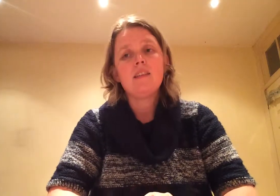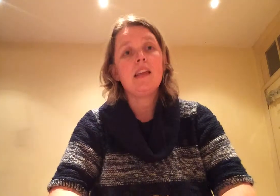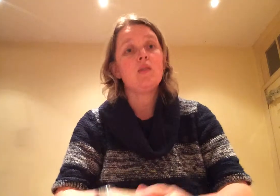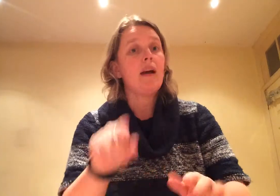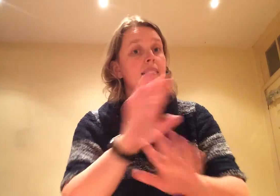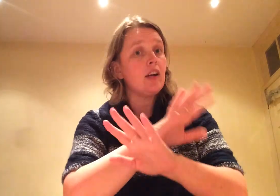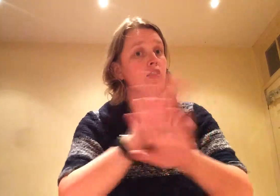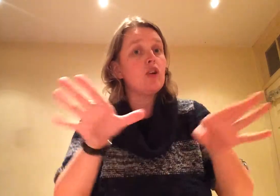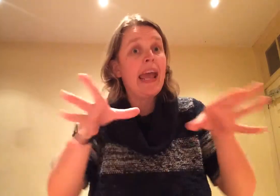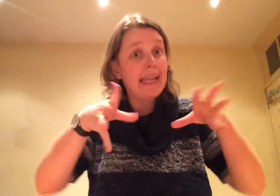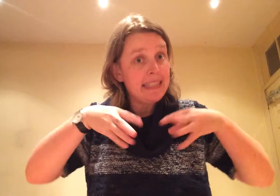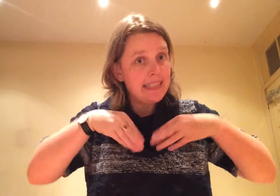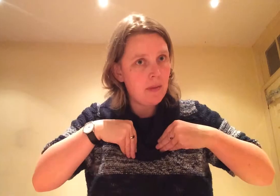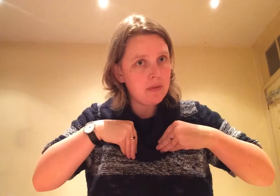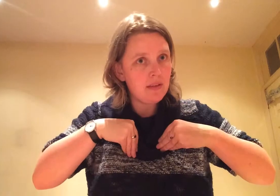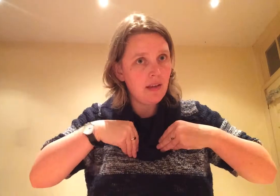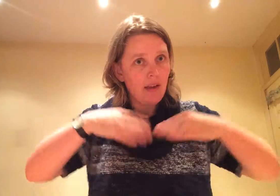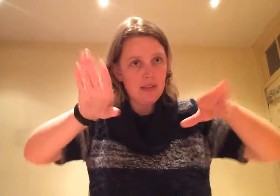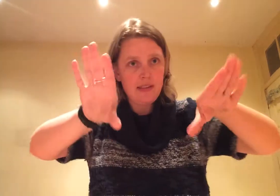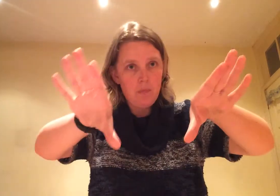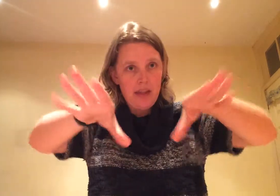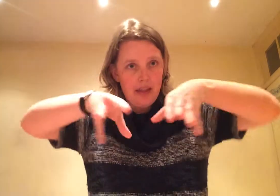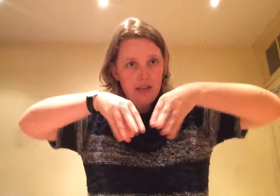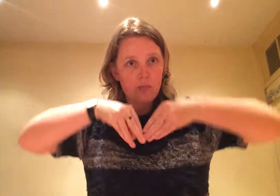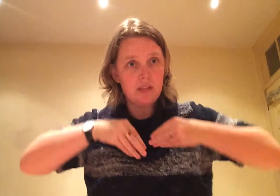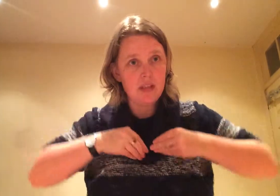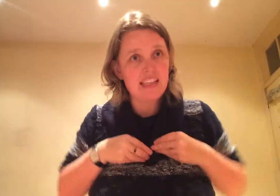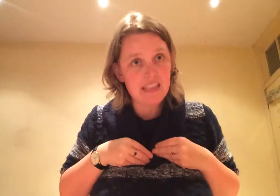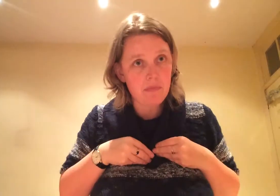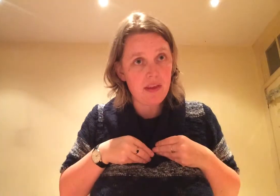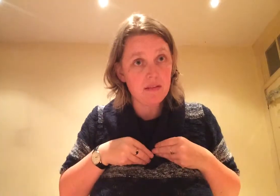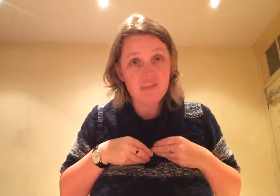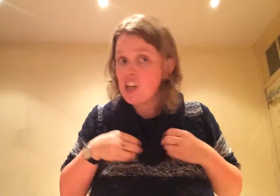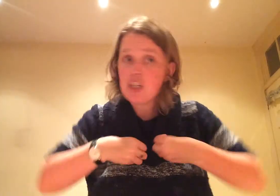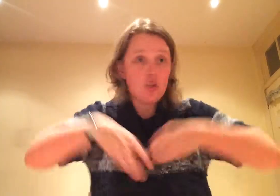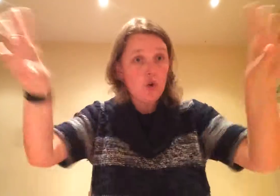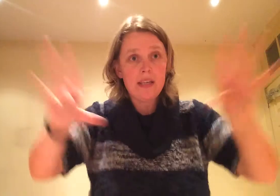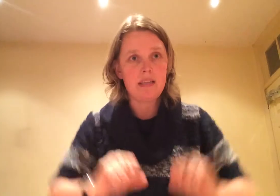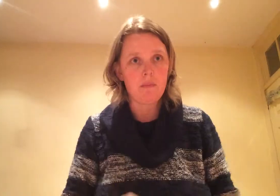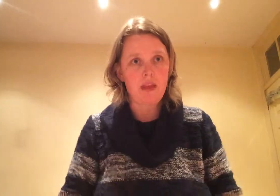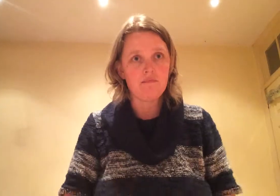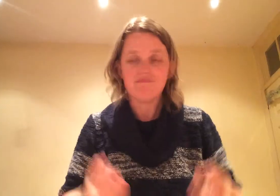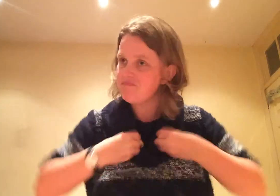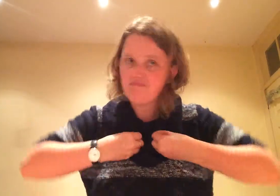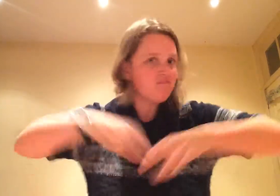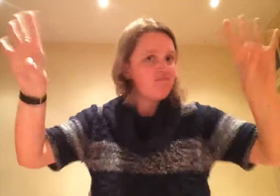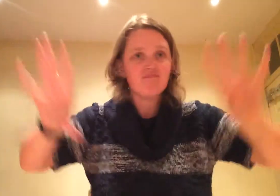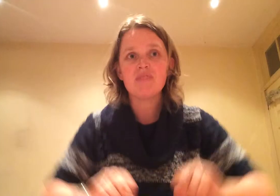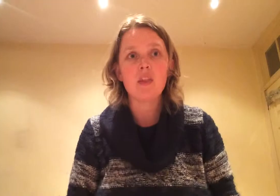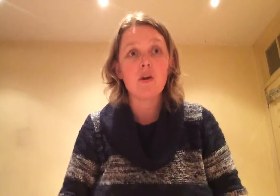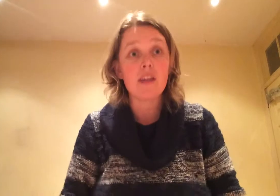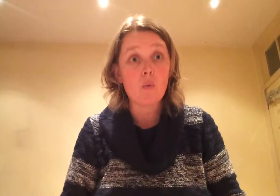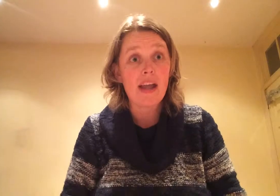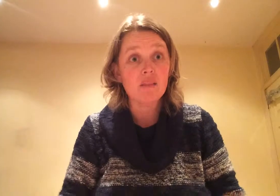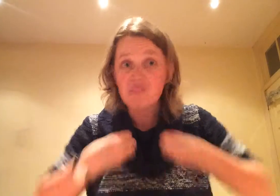And you might say, I don't accept. And I see how my hand comes in, and I accept that. I don't accept that. Throw that away. I